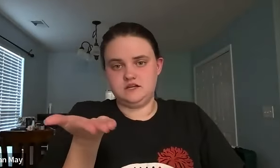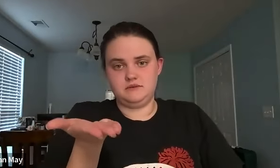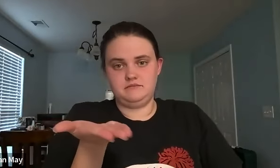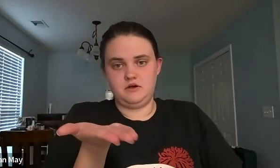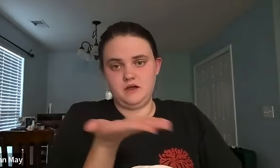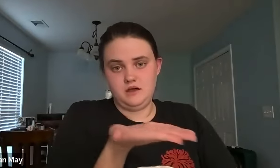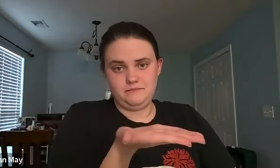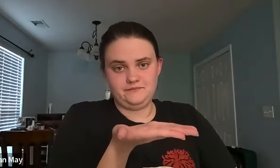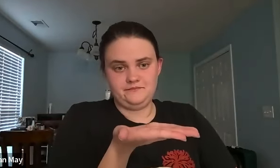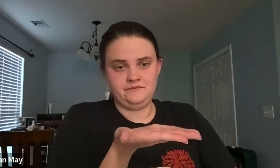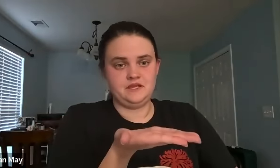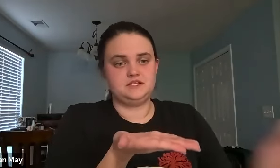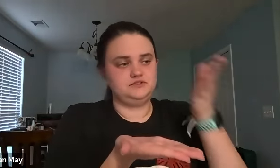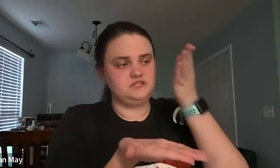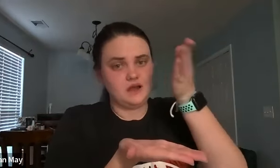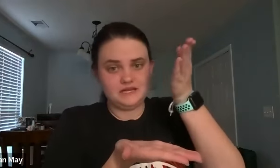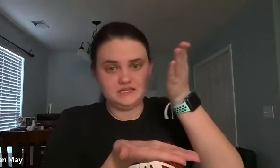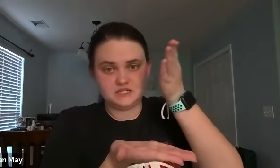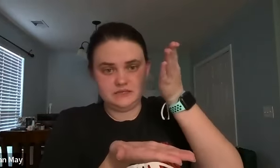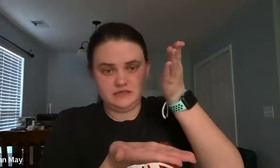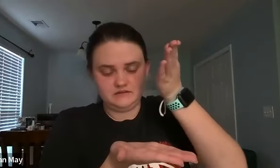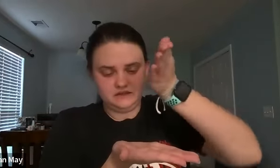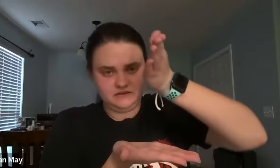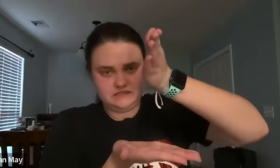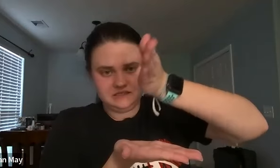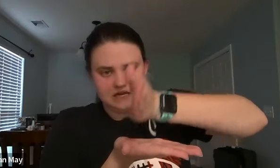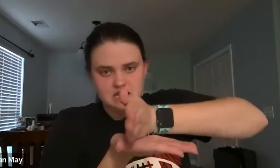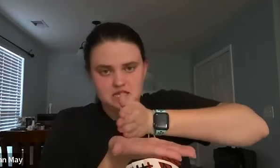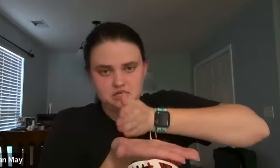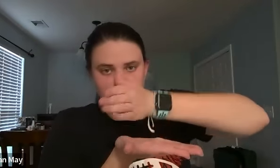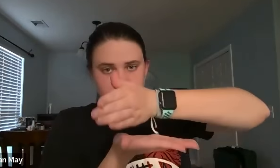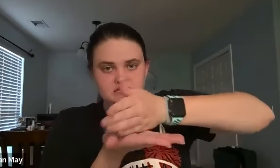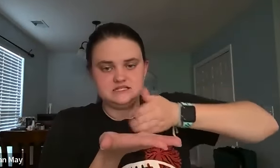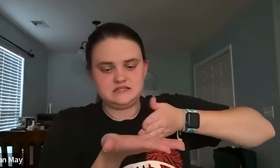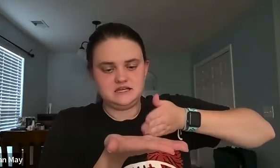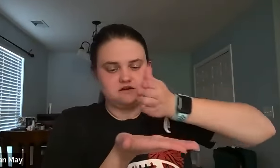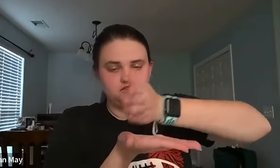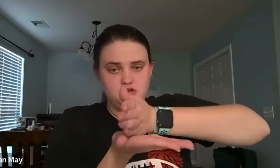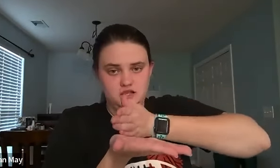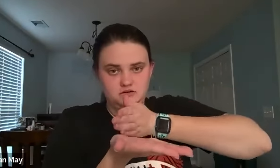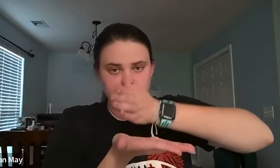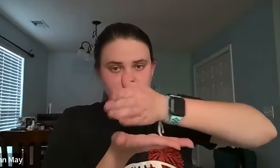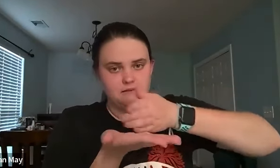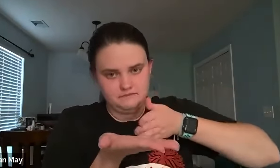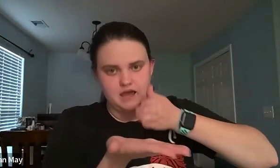non-dominant palm up. Your dominant is going to be like this, and you're going to pretend to slice off a triangle. Yeah, pie.